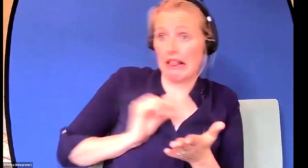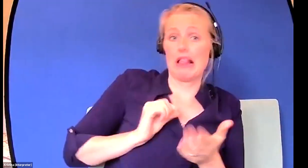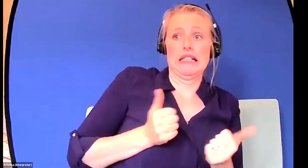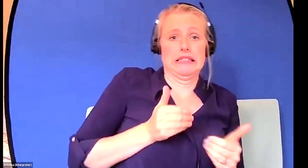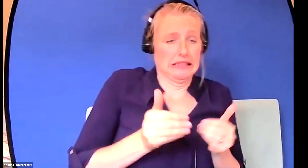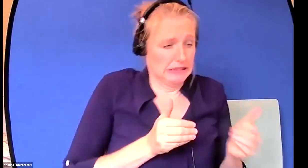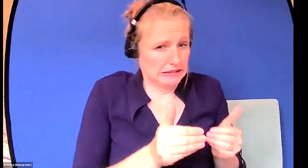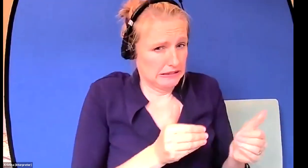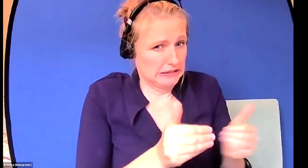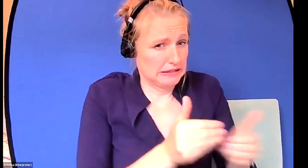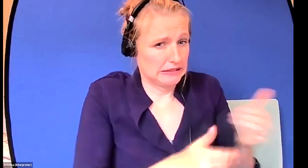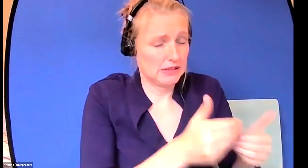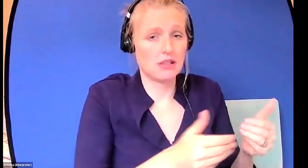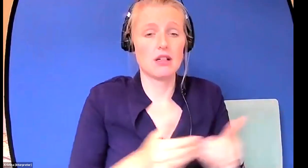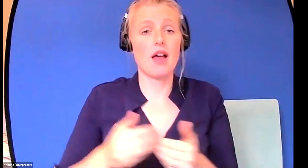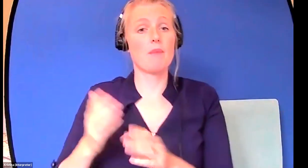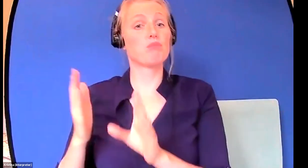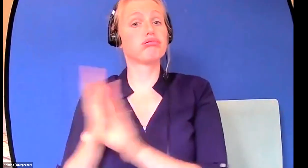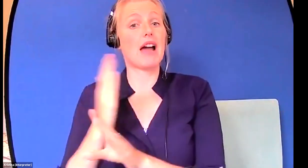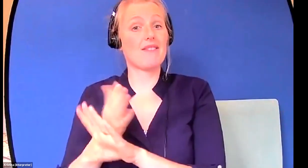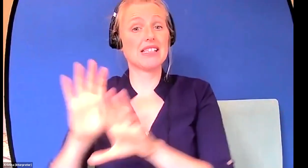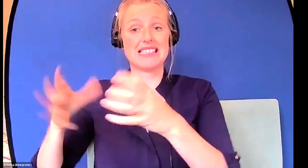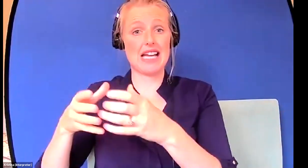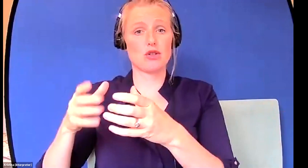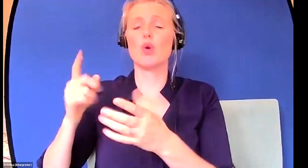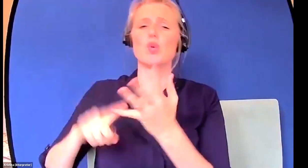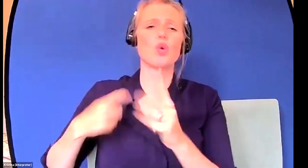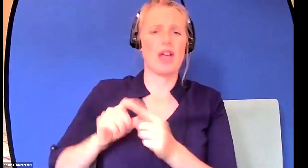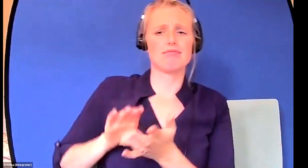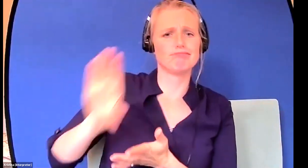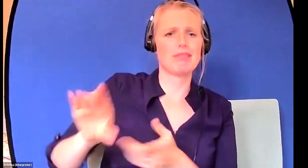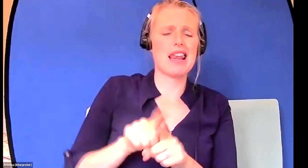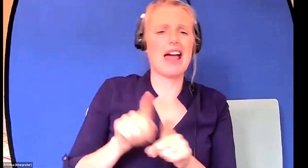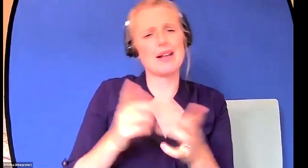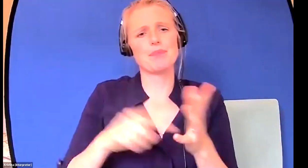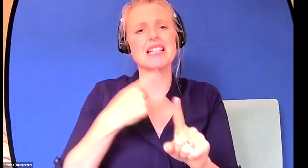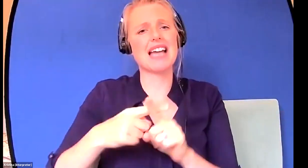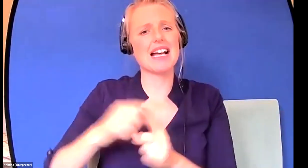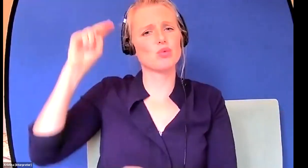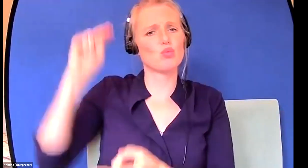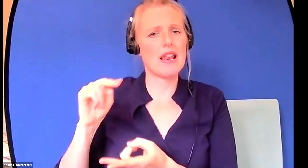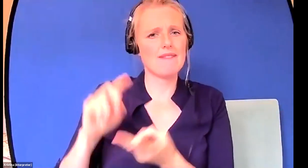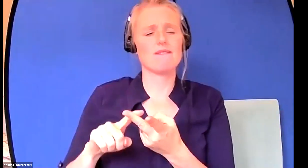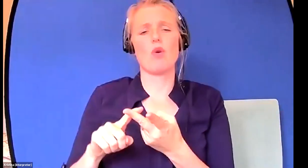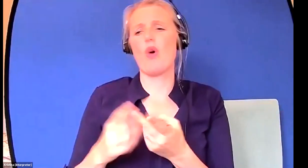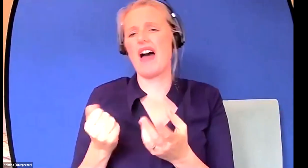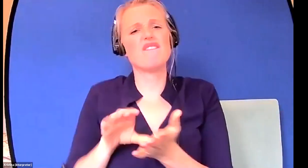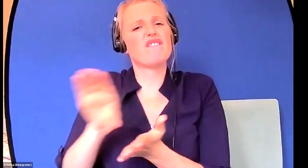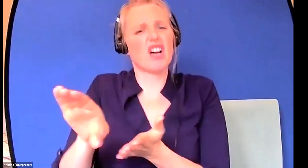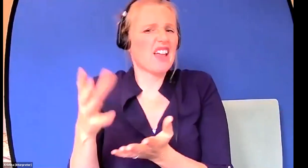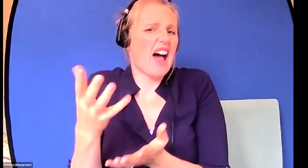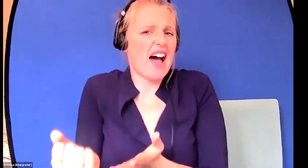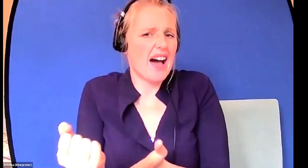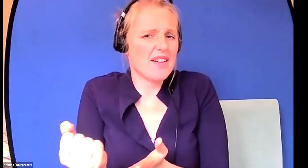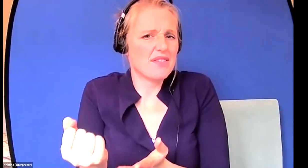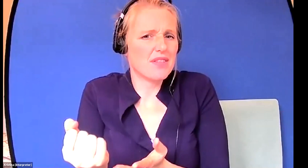private sector, while UK governments have offered some targeted aid in the form of tax reliefs, some kind of strategic innovation funds,